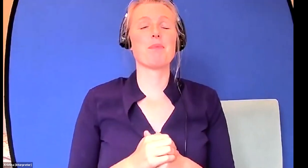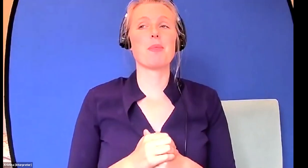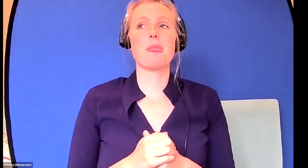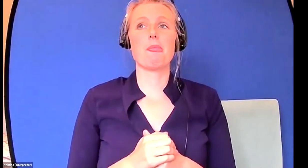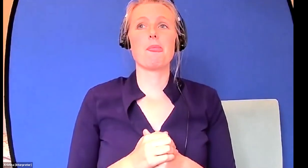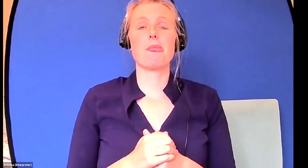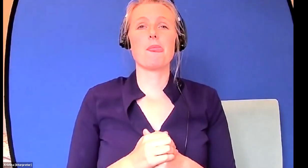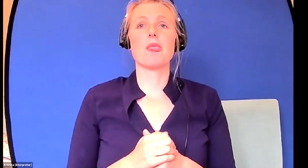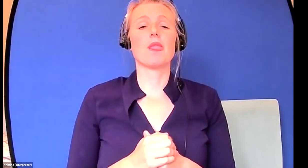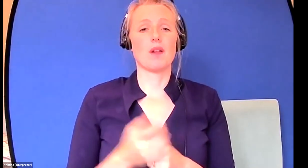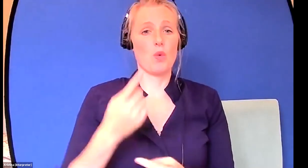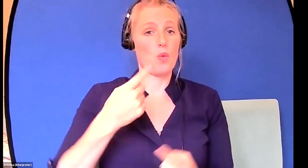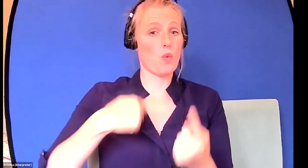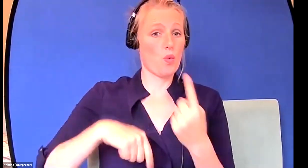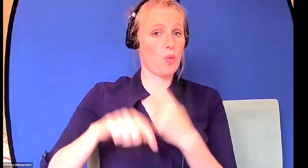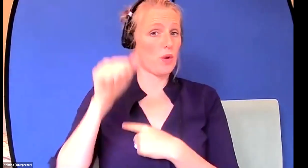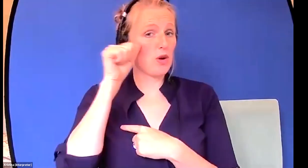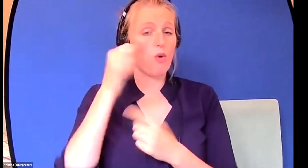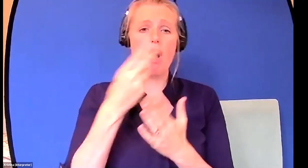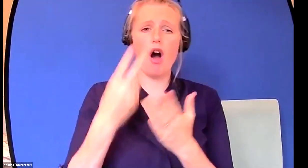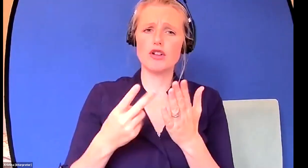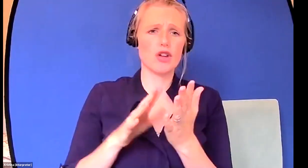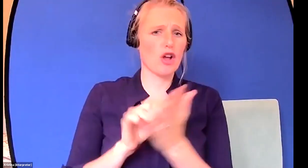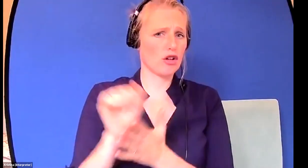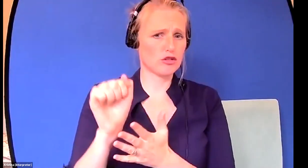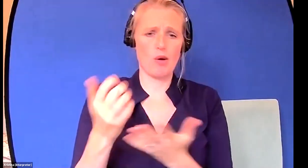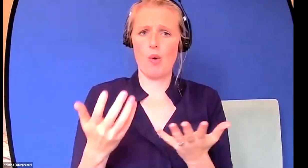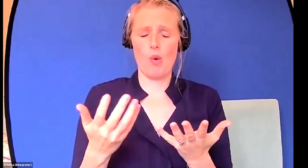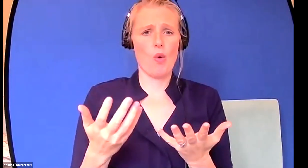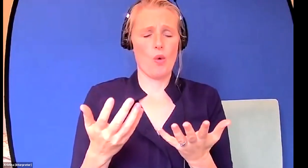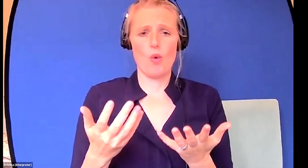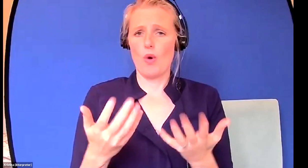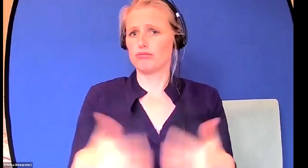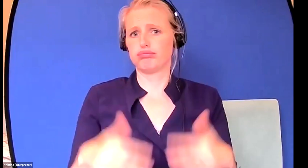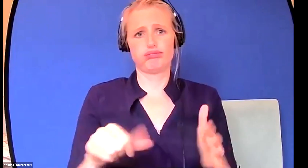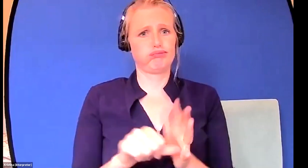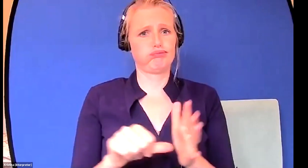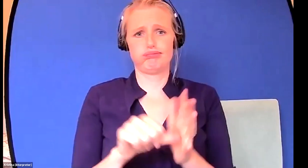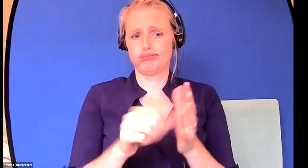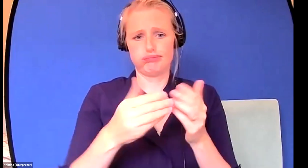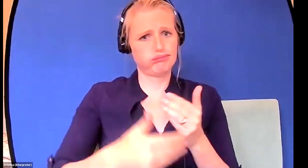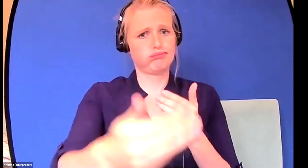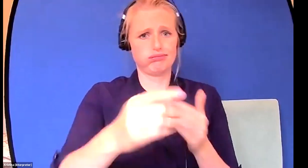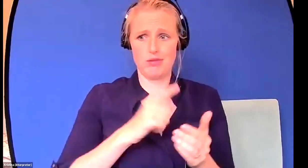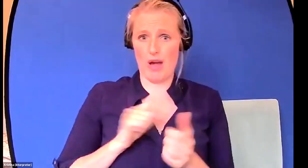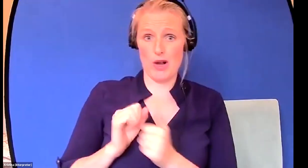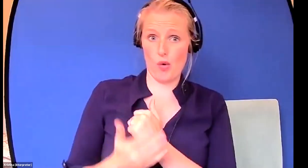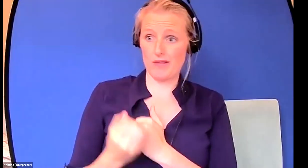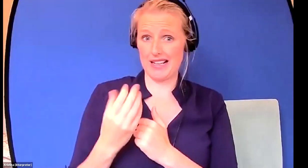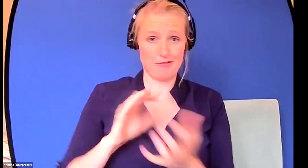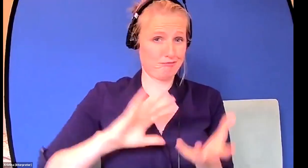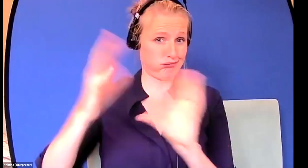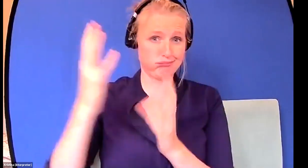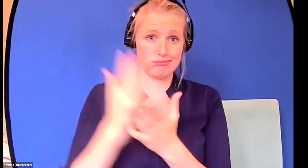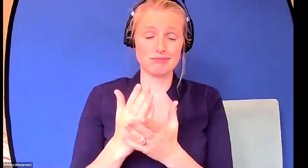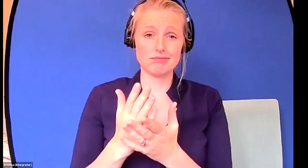So we know that arts and culture is facing an unprecedented crisis as a result of COVID-19, and